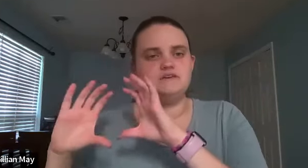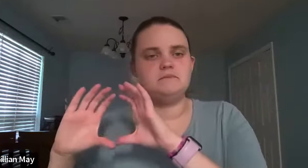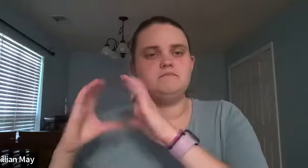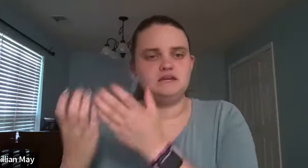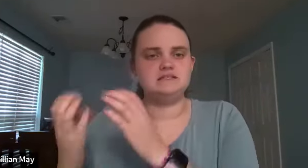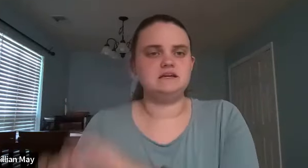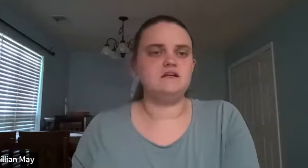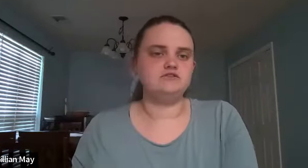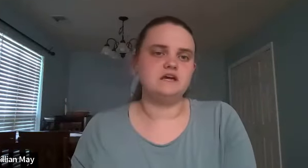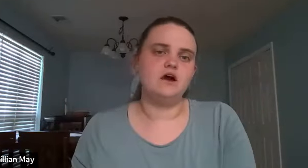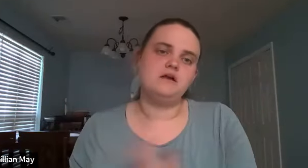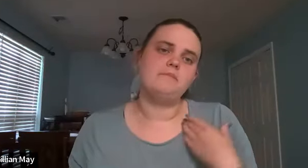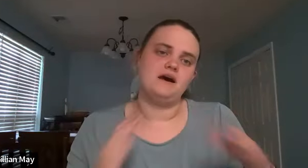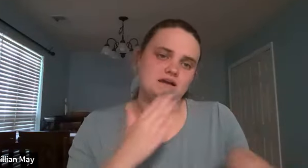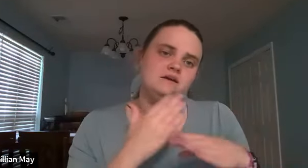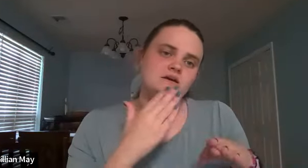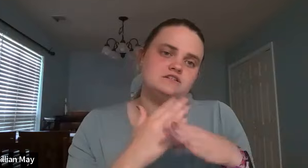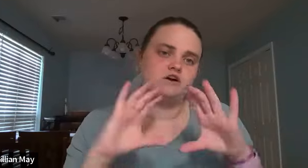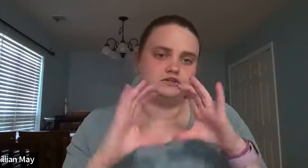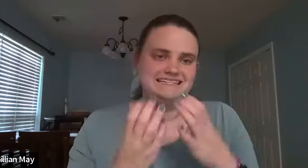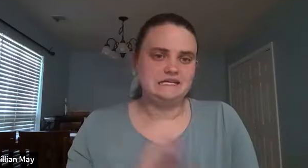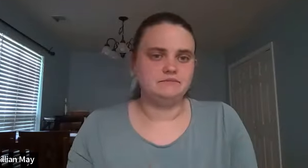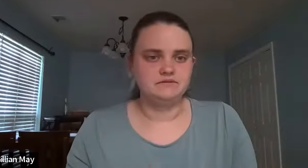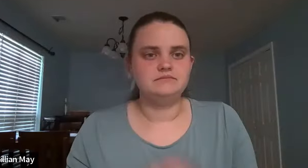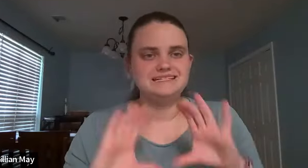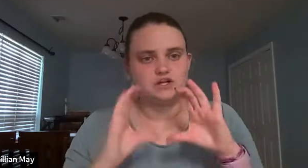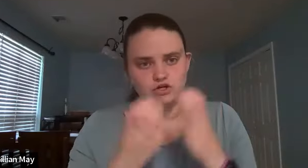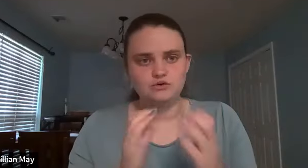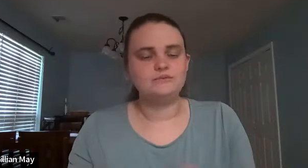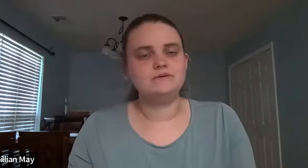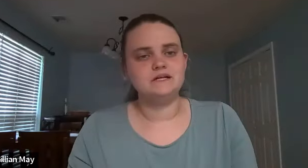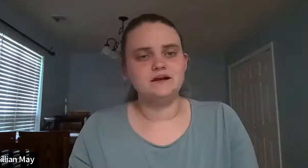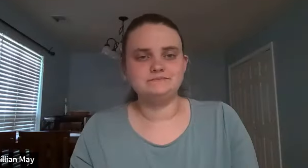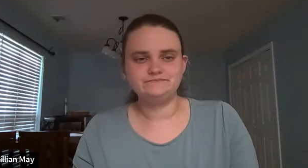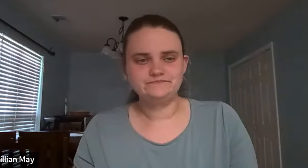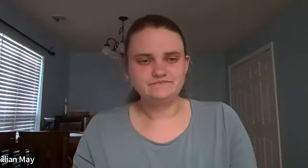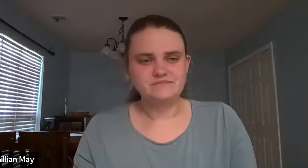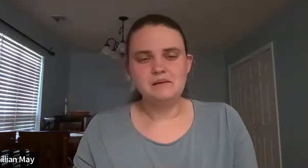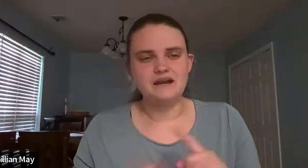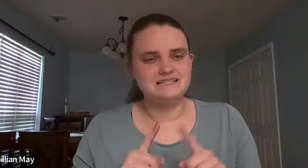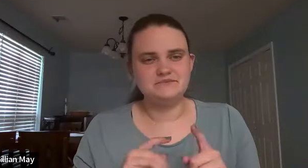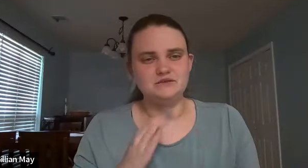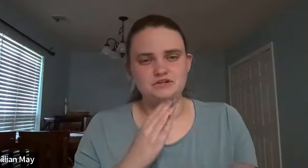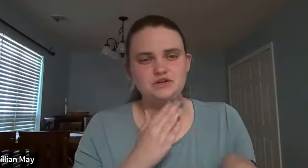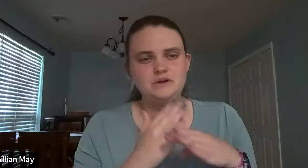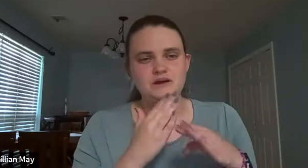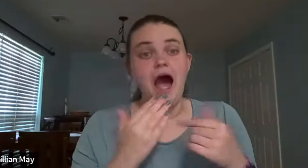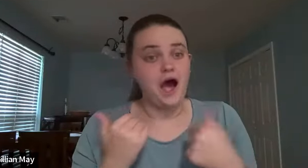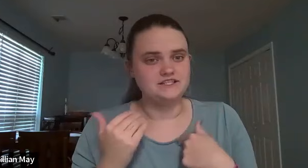that basic, like they'll say, oh yeah, my soccer team, my soccer group. But I typically would do, I